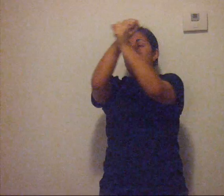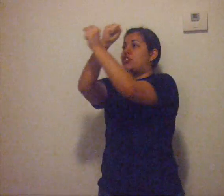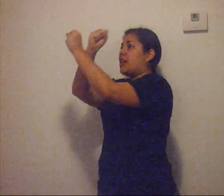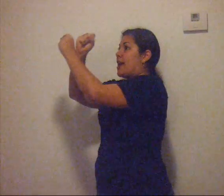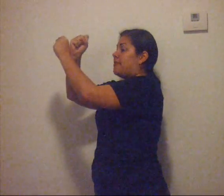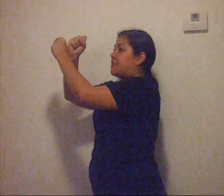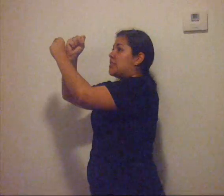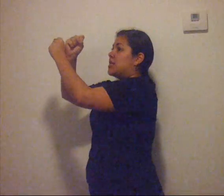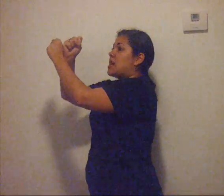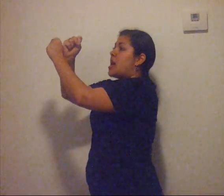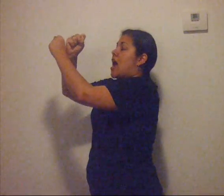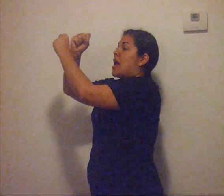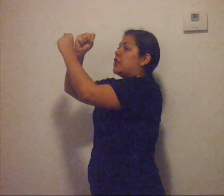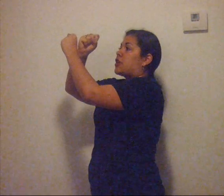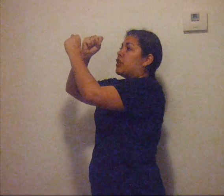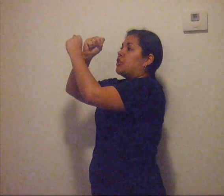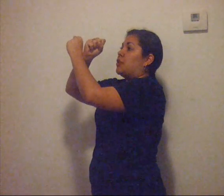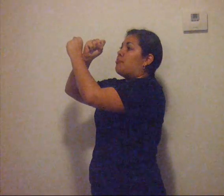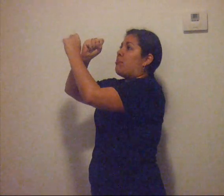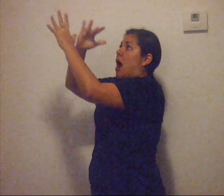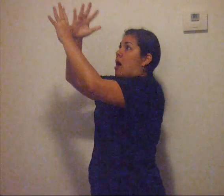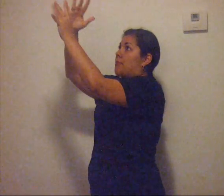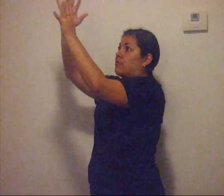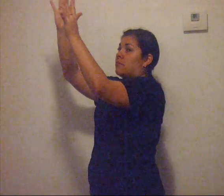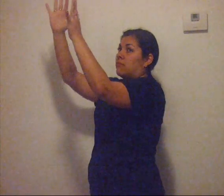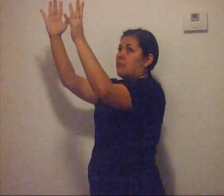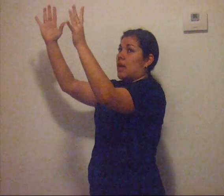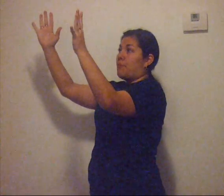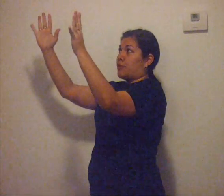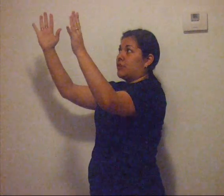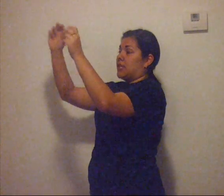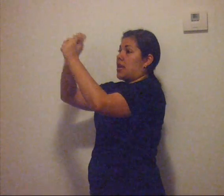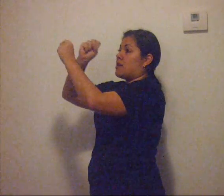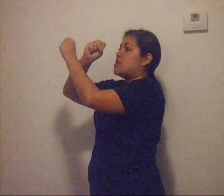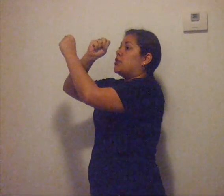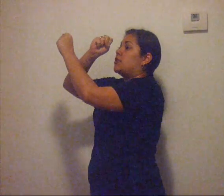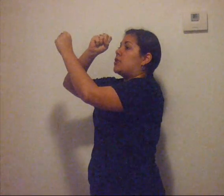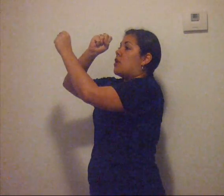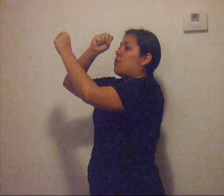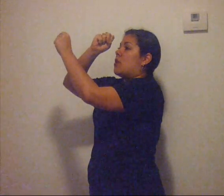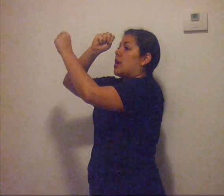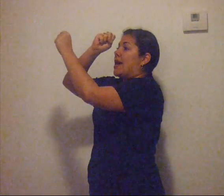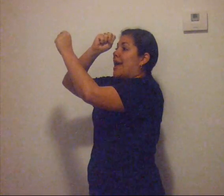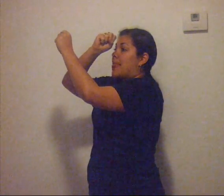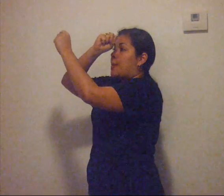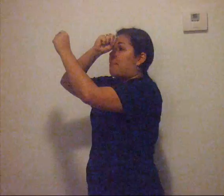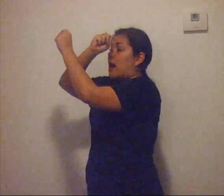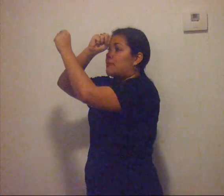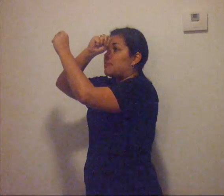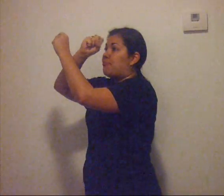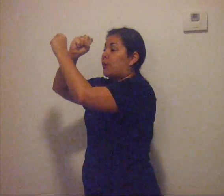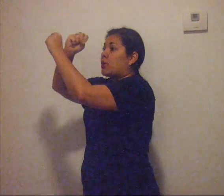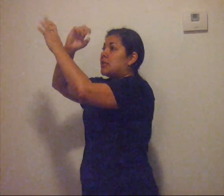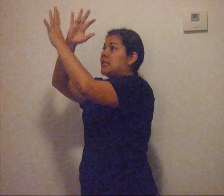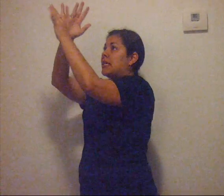to shift, and you're going to do bomb, bursting. So, and the bomb's